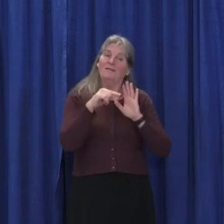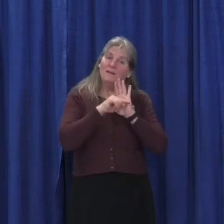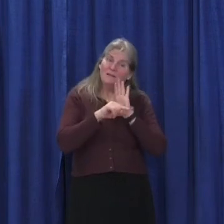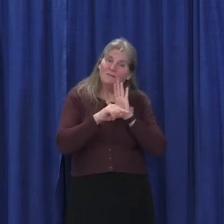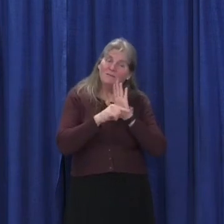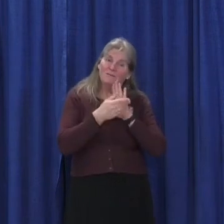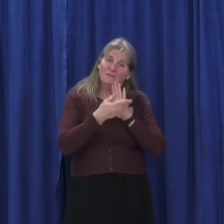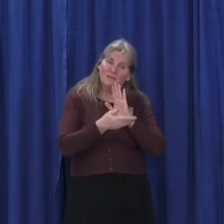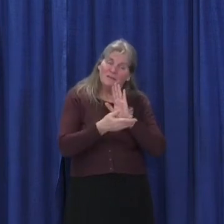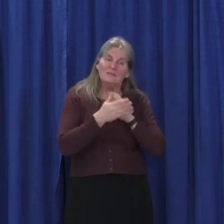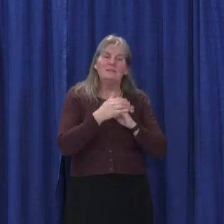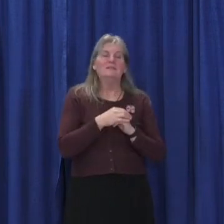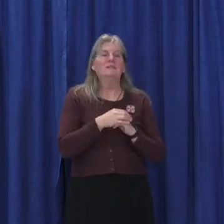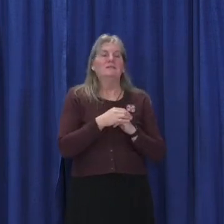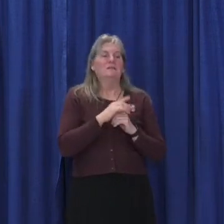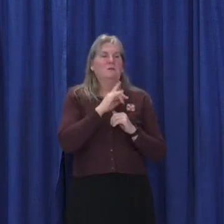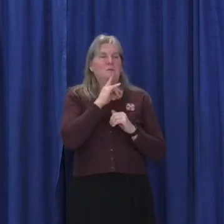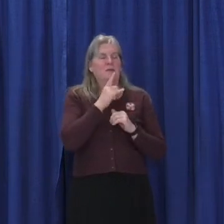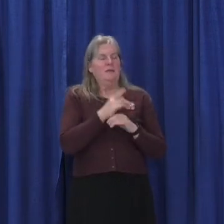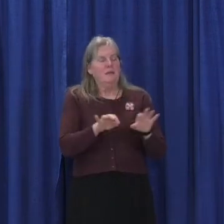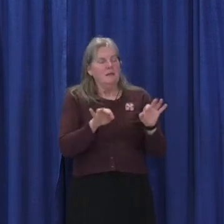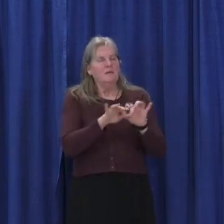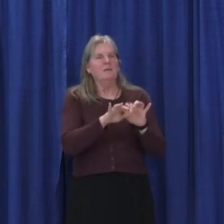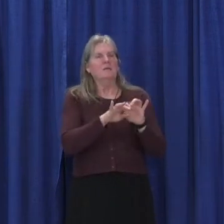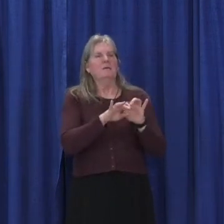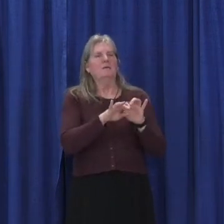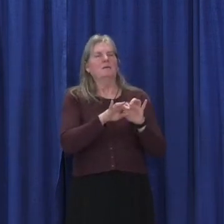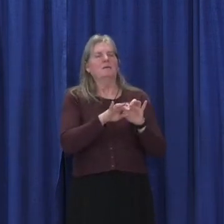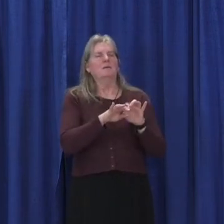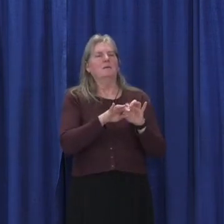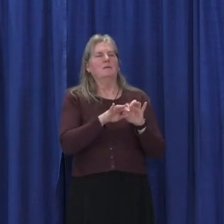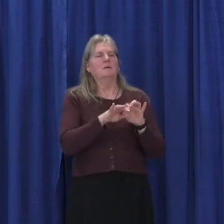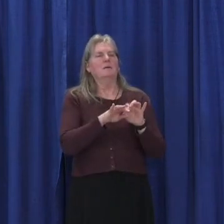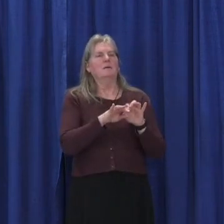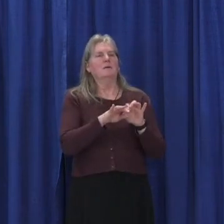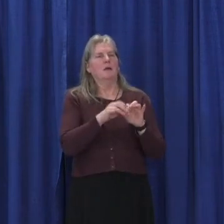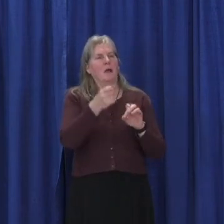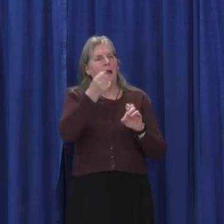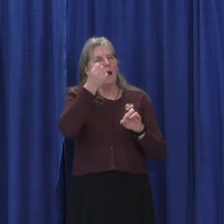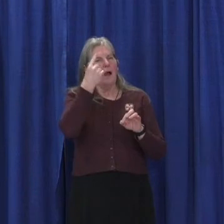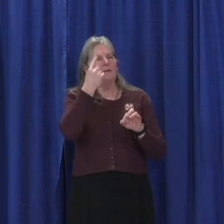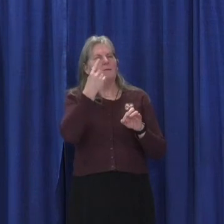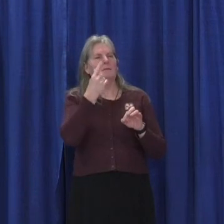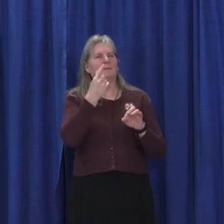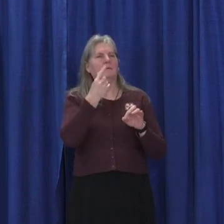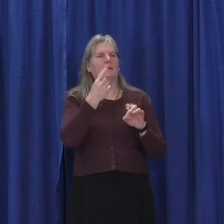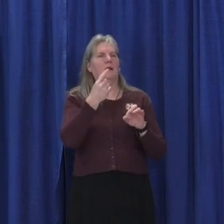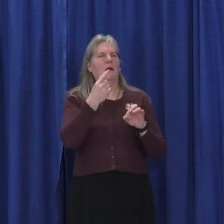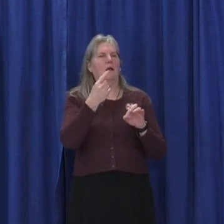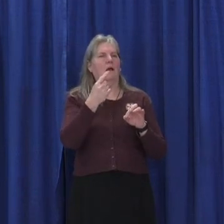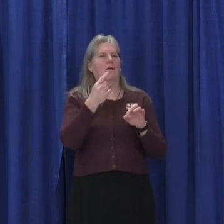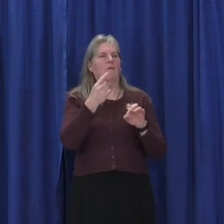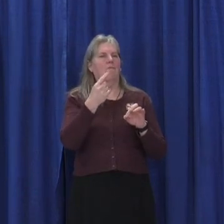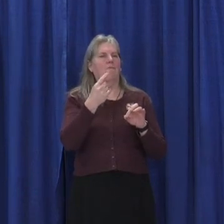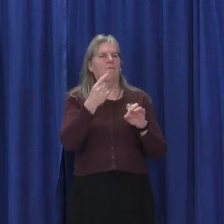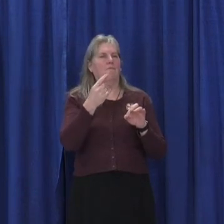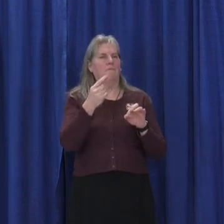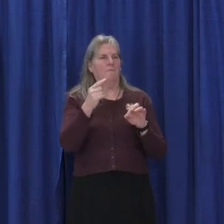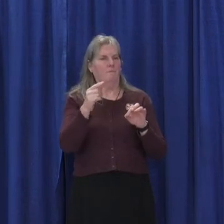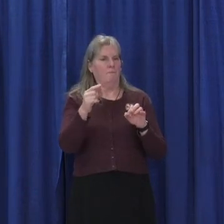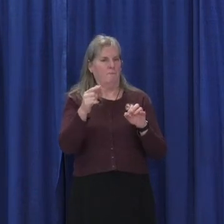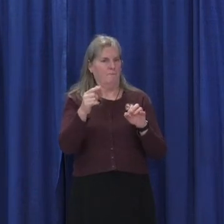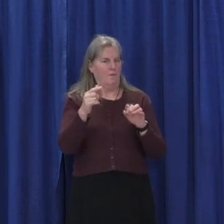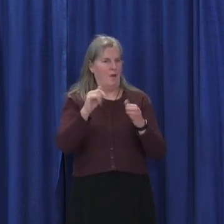is that it's really important that we understand the full gamut of how